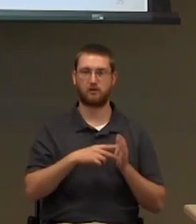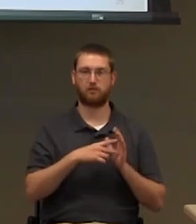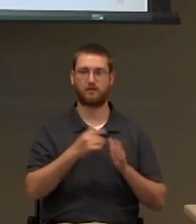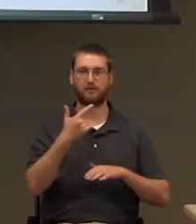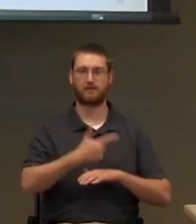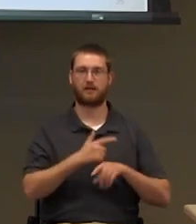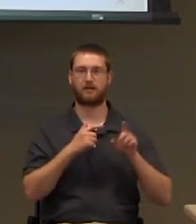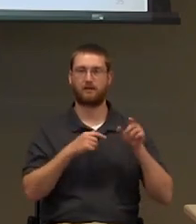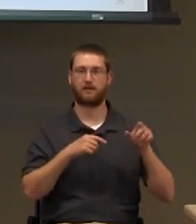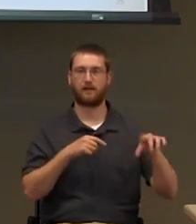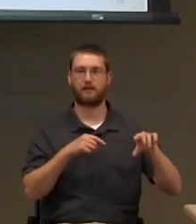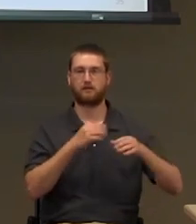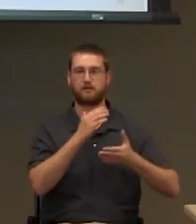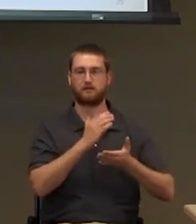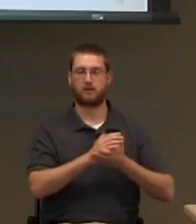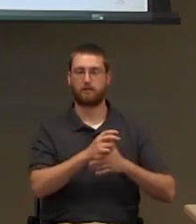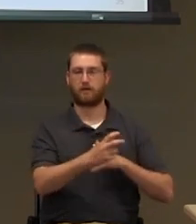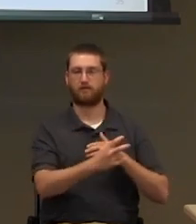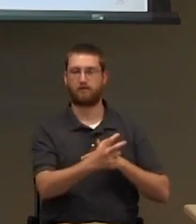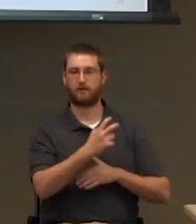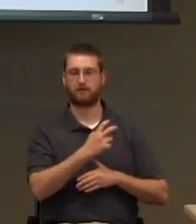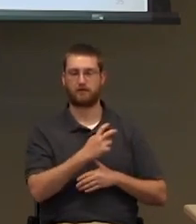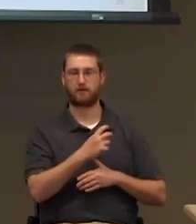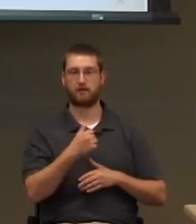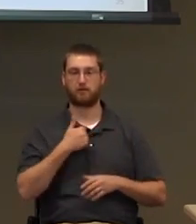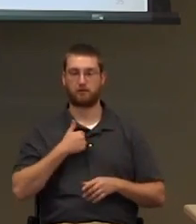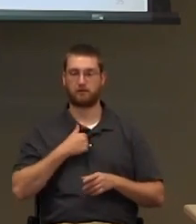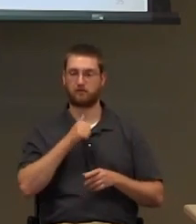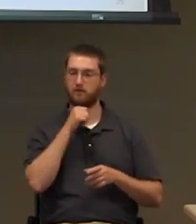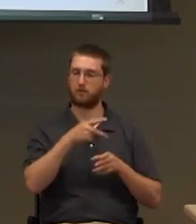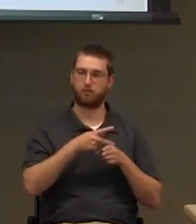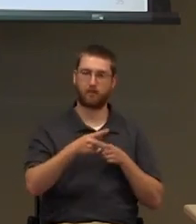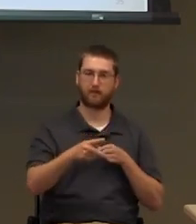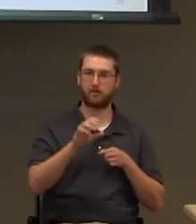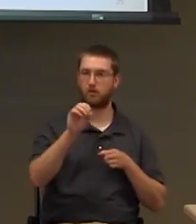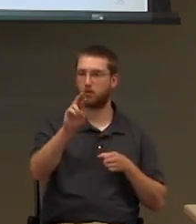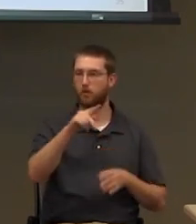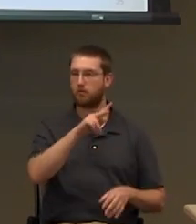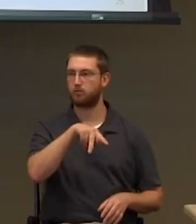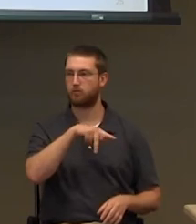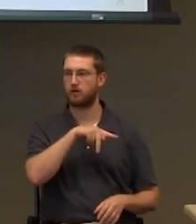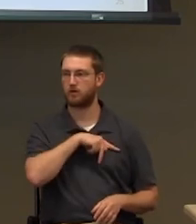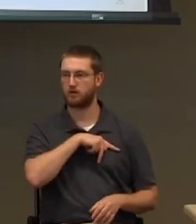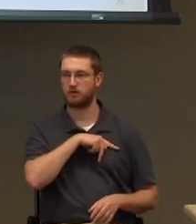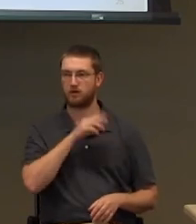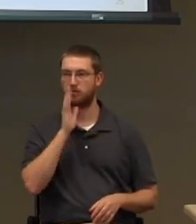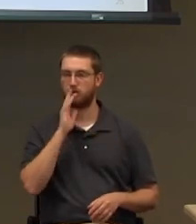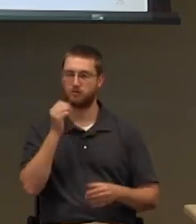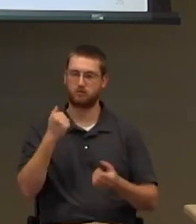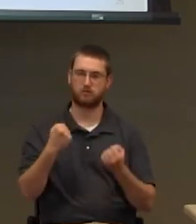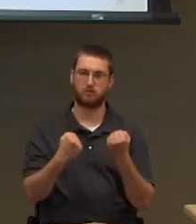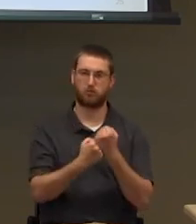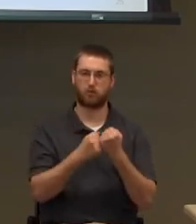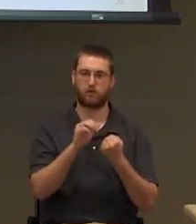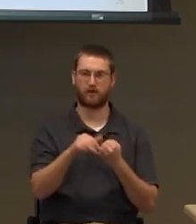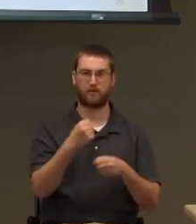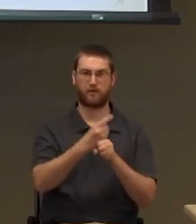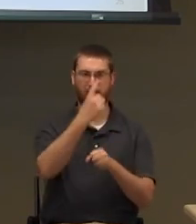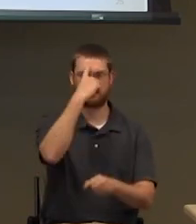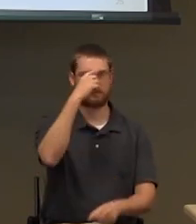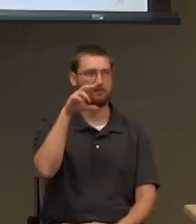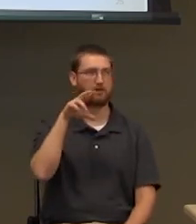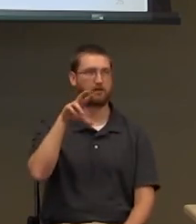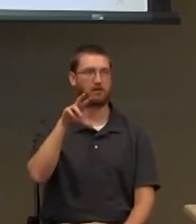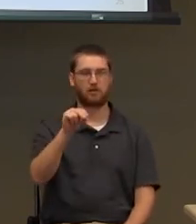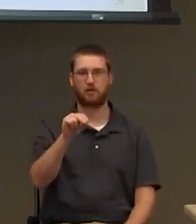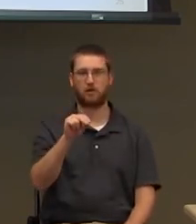investing. And I am not professionally or personally going to endorse that. That doesn't make any sense. No community